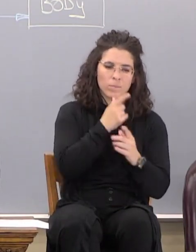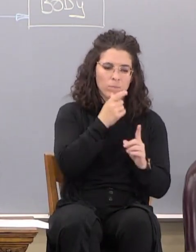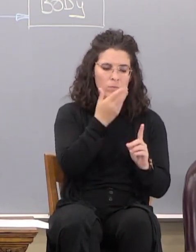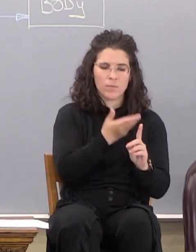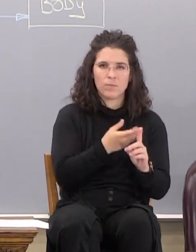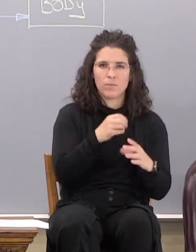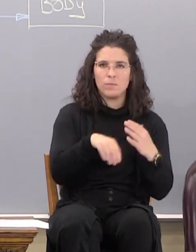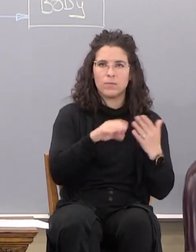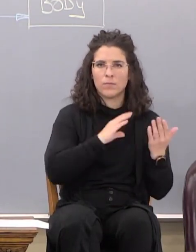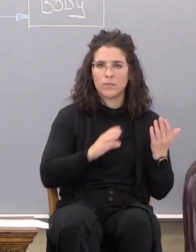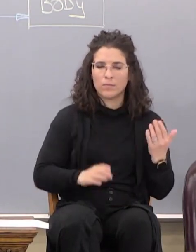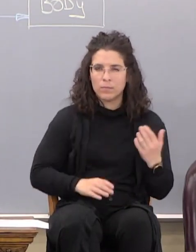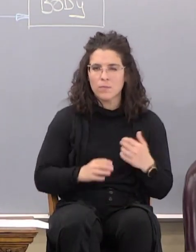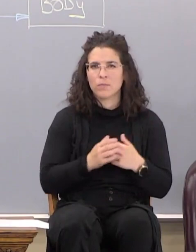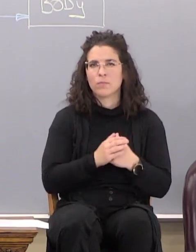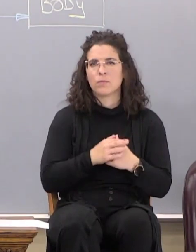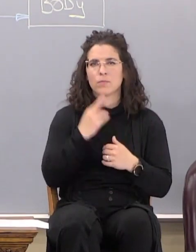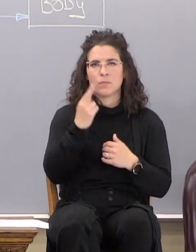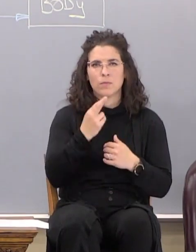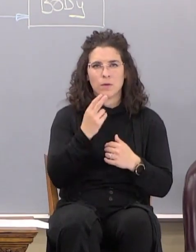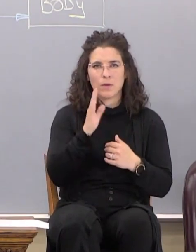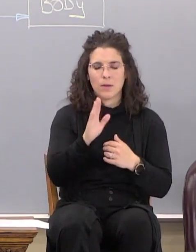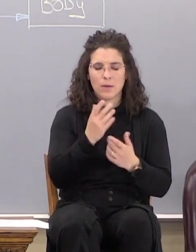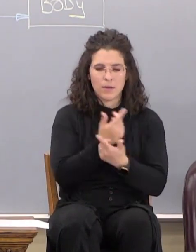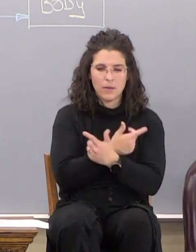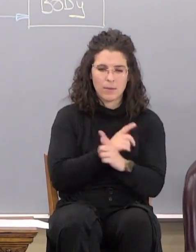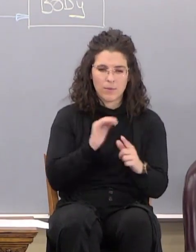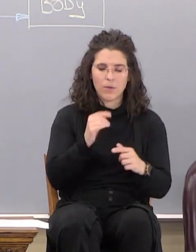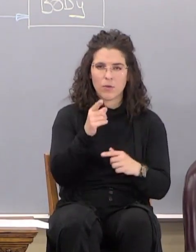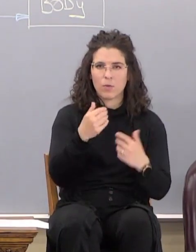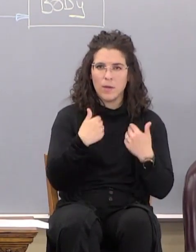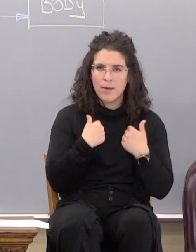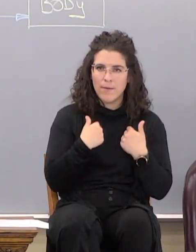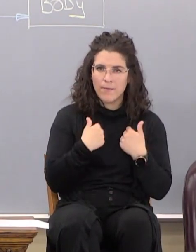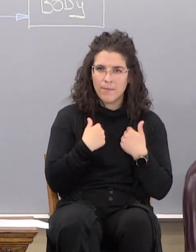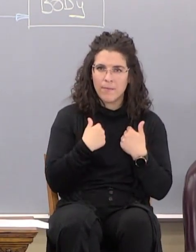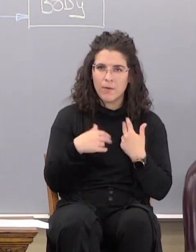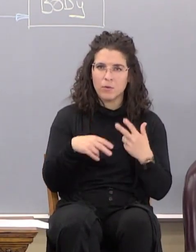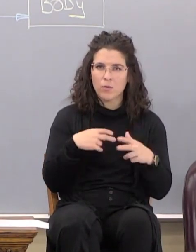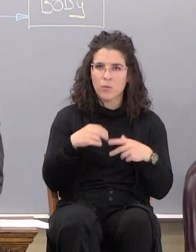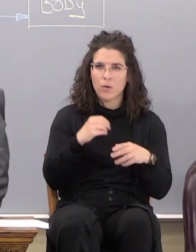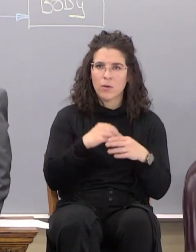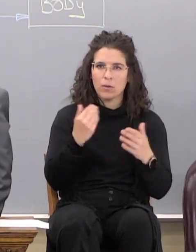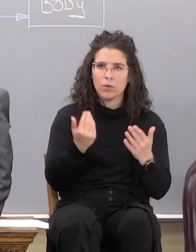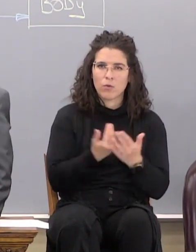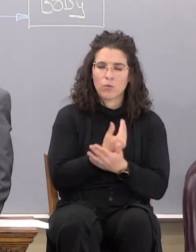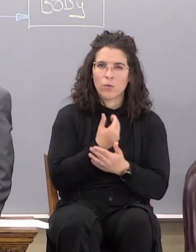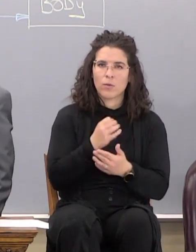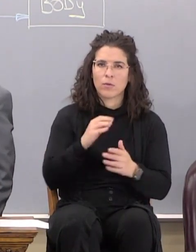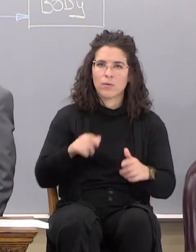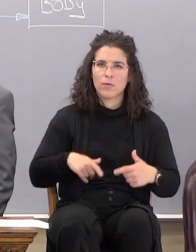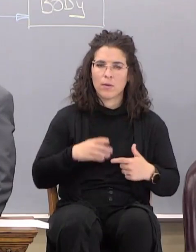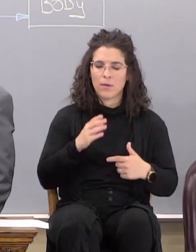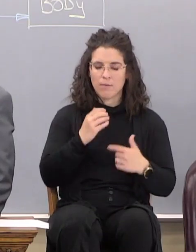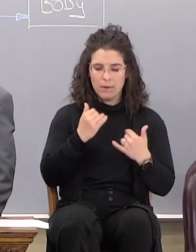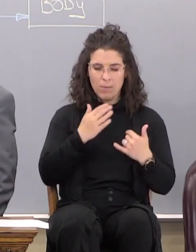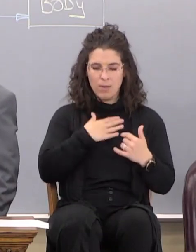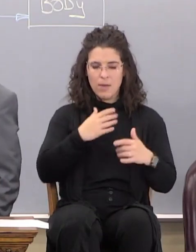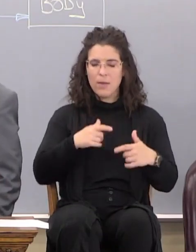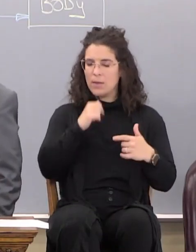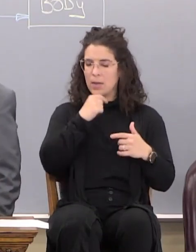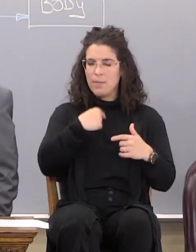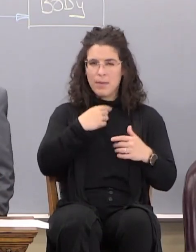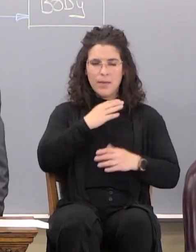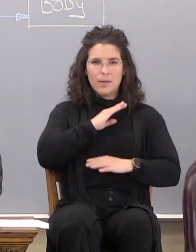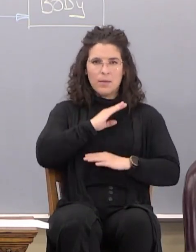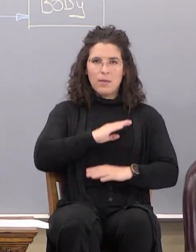in Christ and realizes the liberty that you have to walk in this newness of life, now my life isn't just me being satisfied,